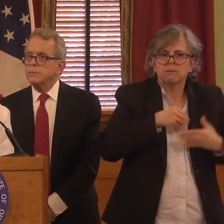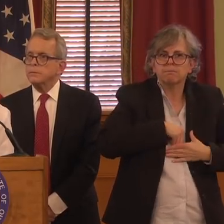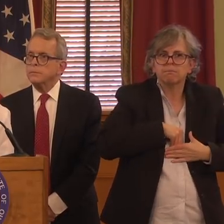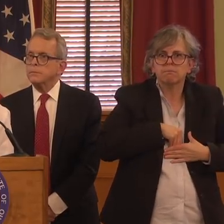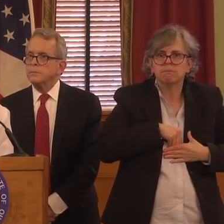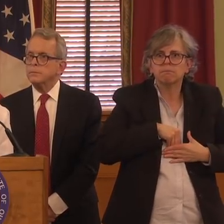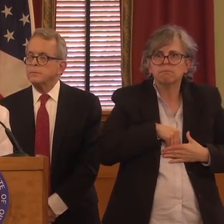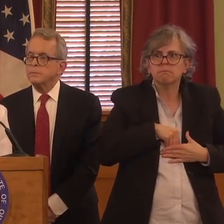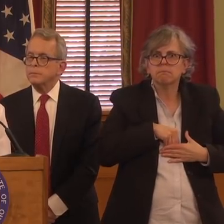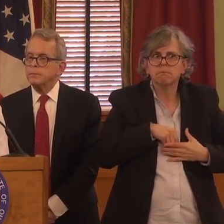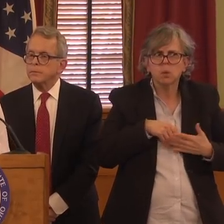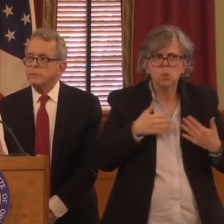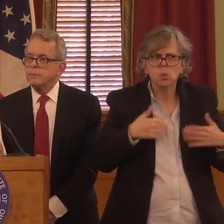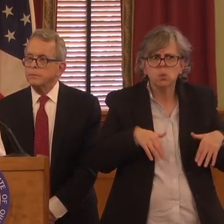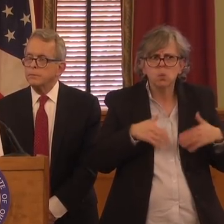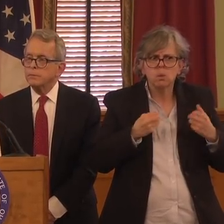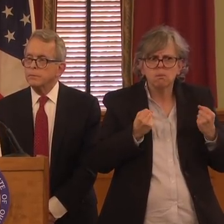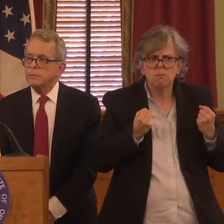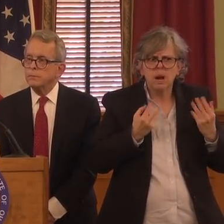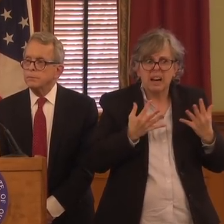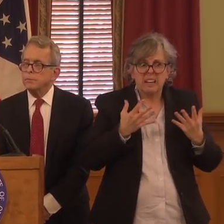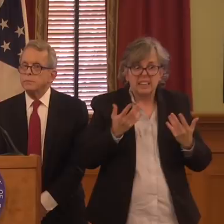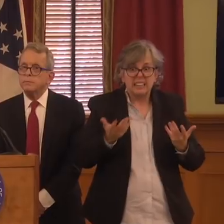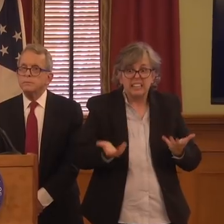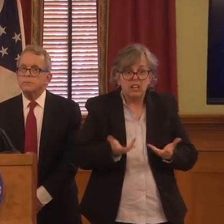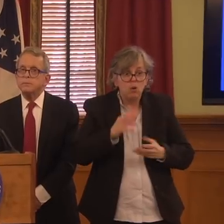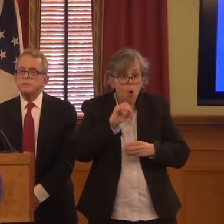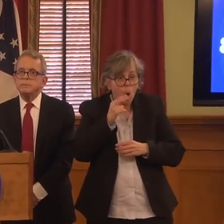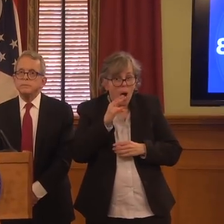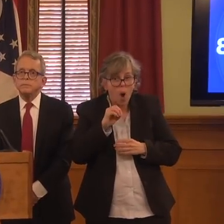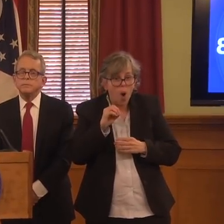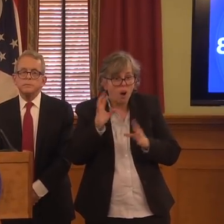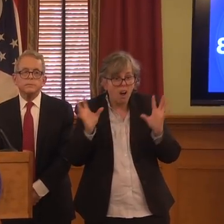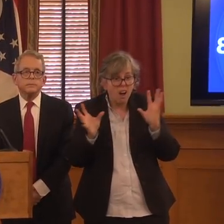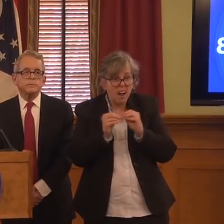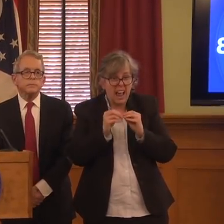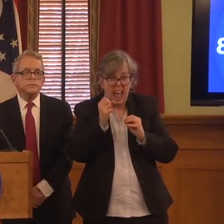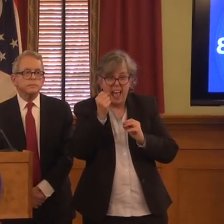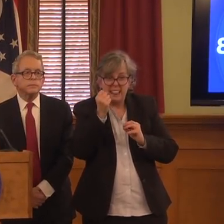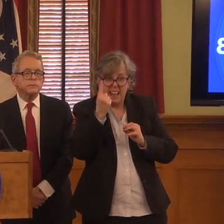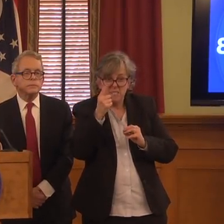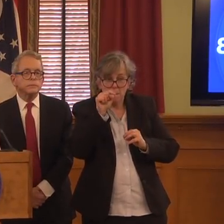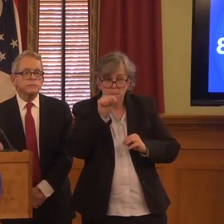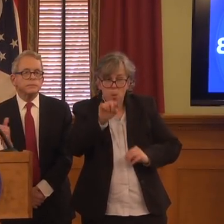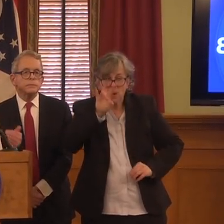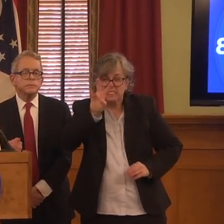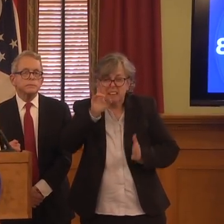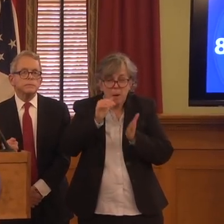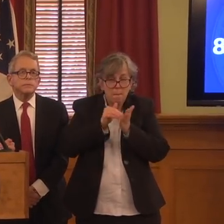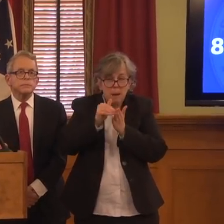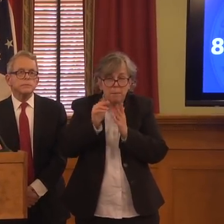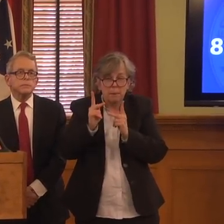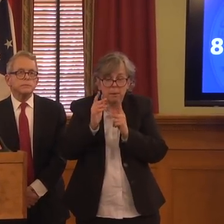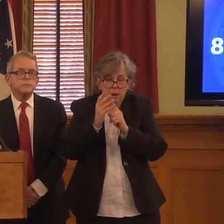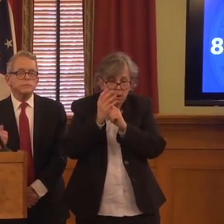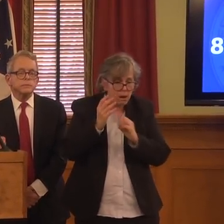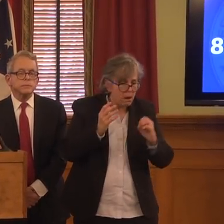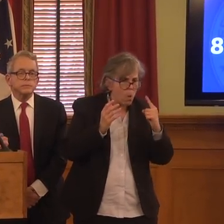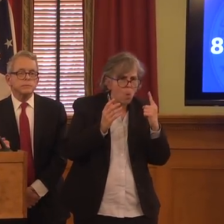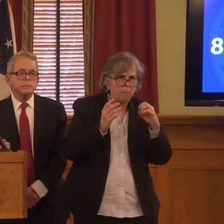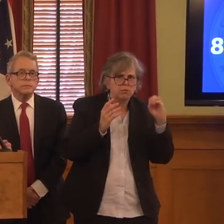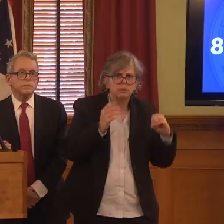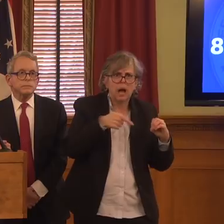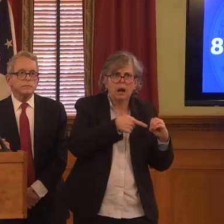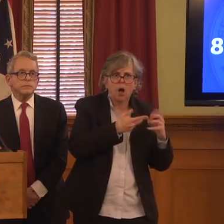11.7 million people, so the math is over 100,000. So that just gives you a sense of how this virus spreads and